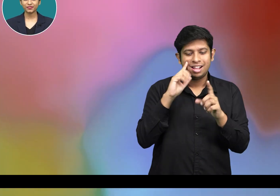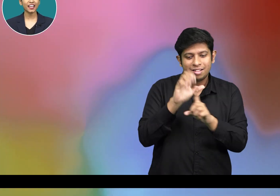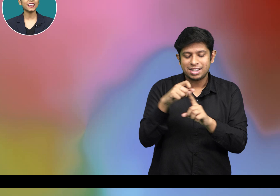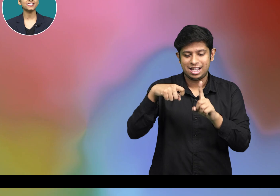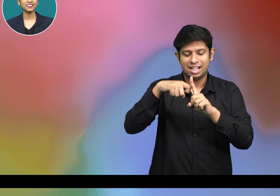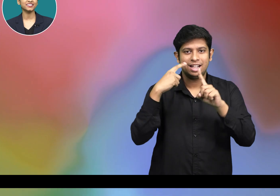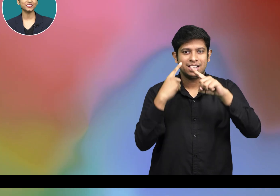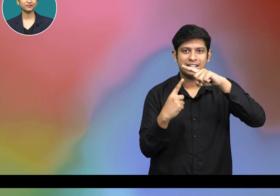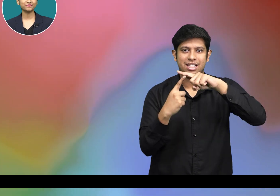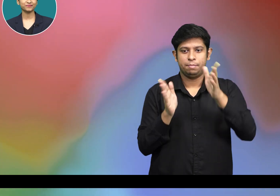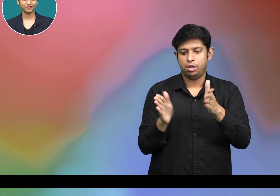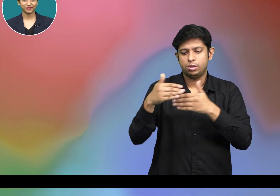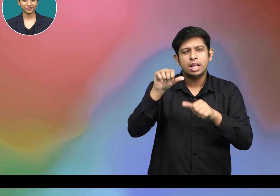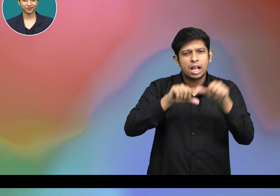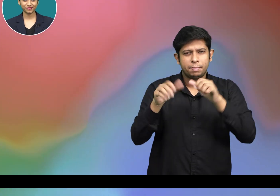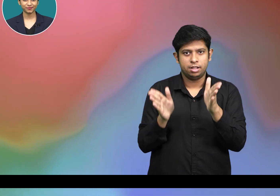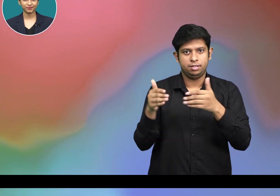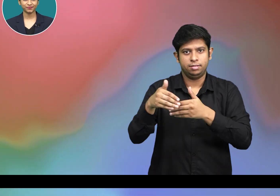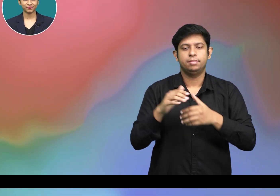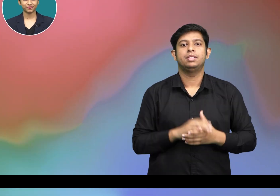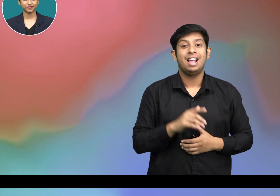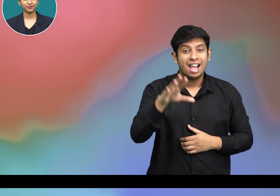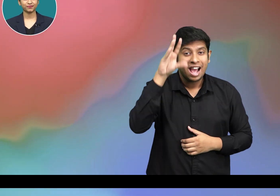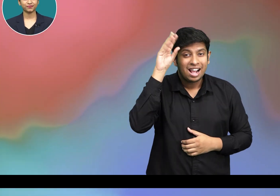Watch and learn.